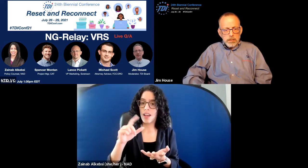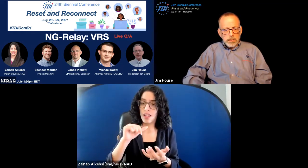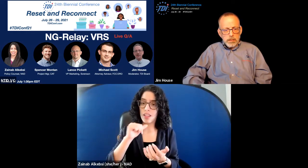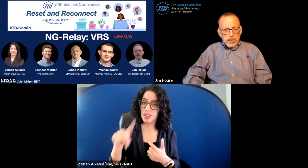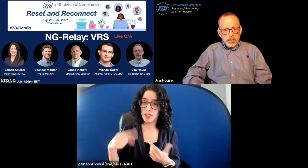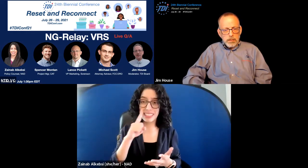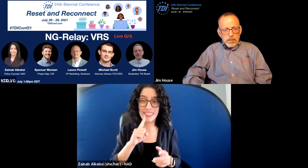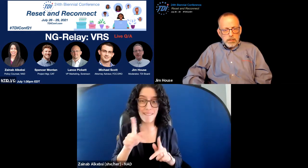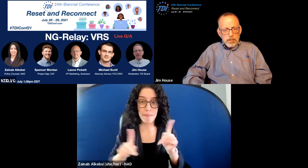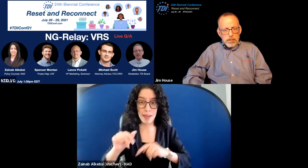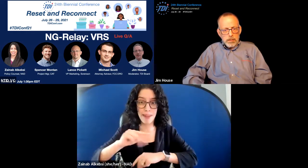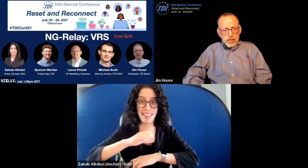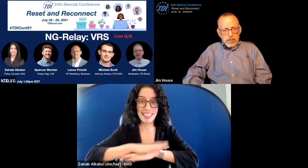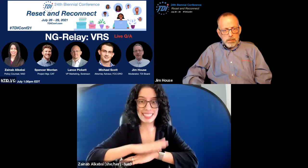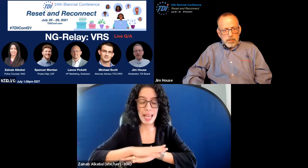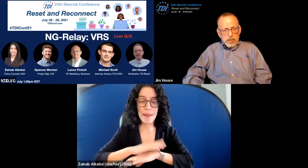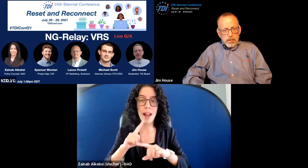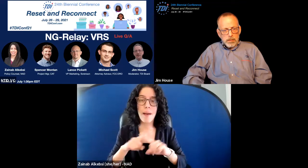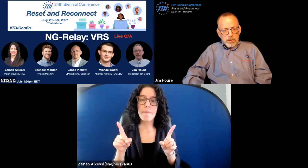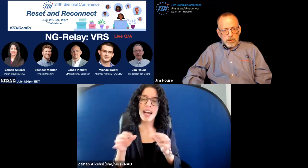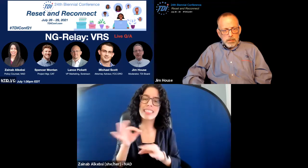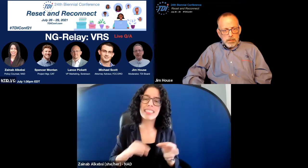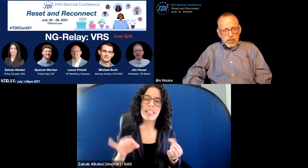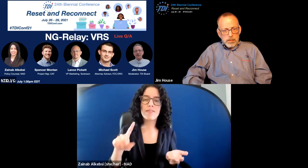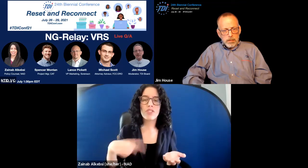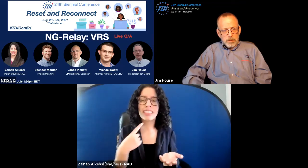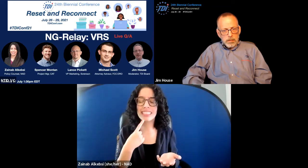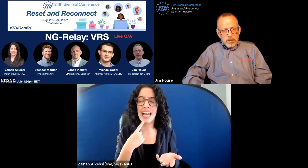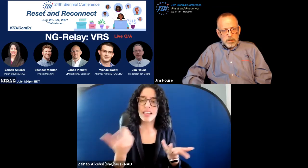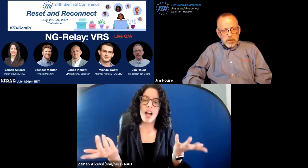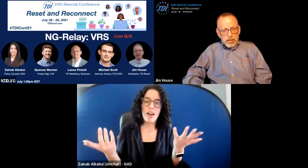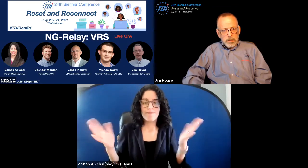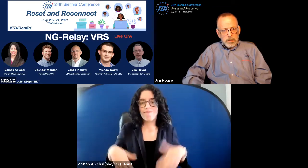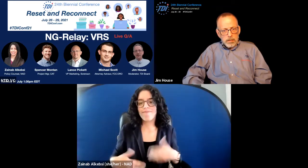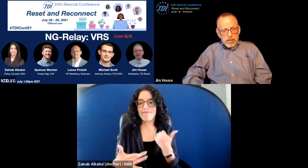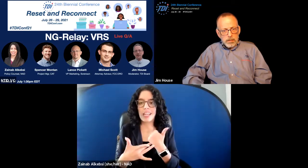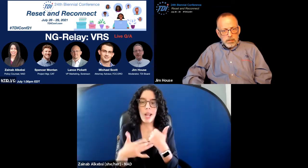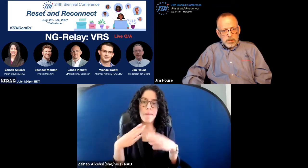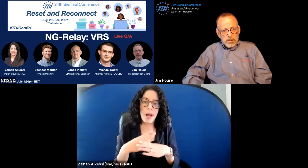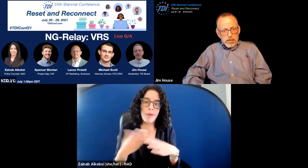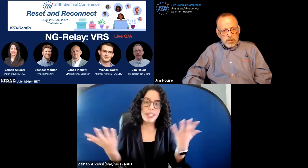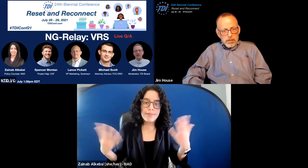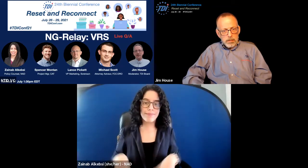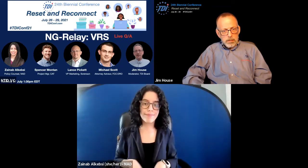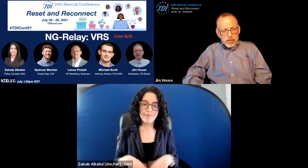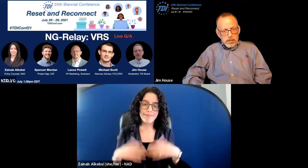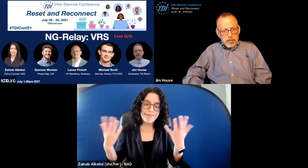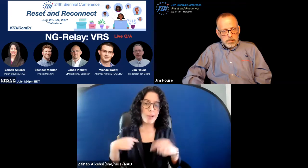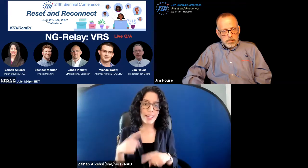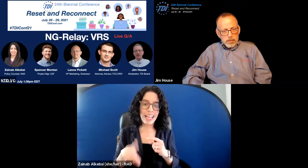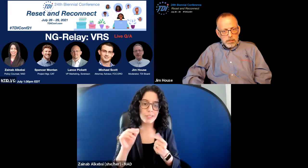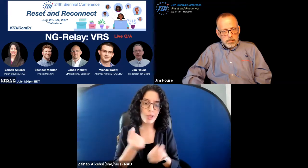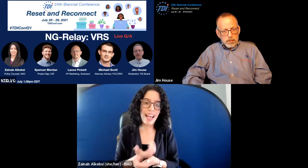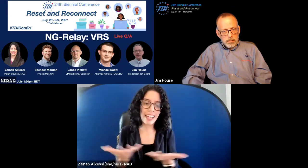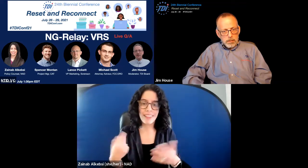where not just deaf people at the table, but instead of saying, no, oh, okay, well, that's a technological